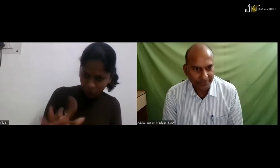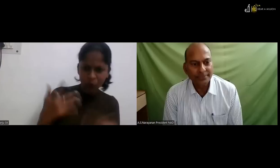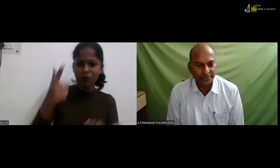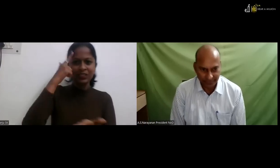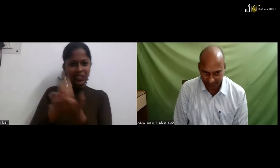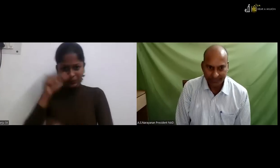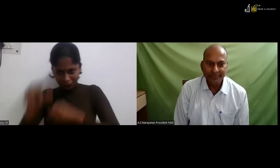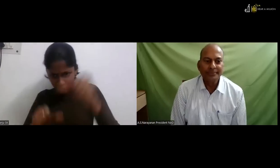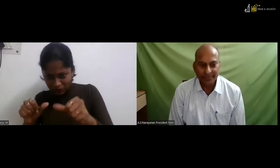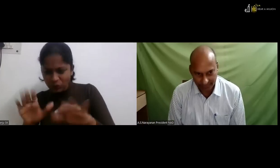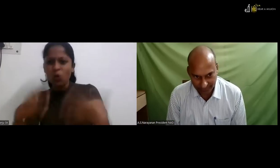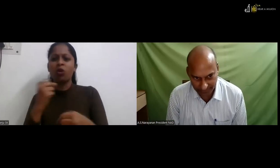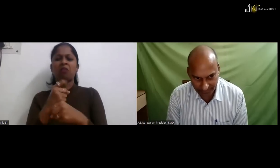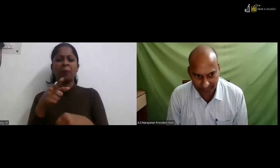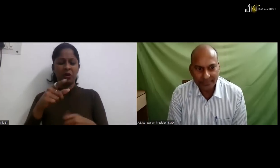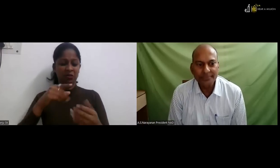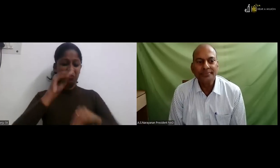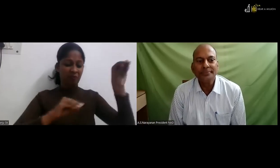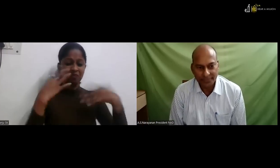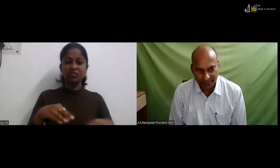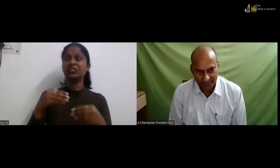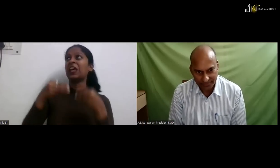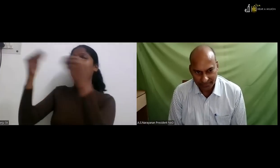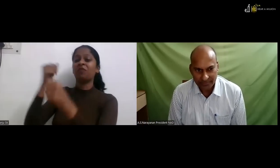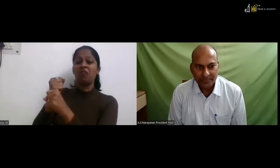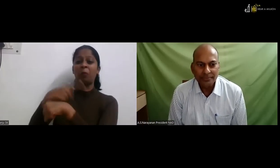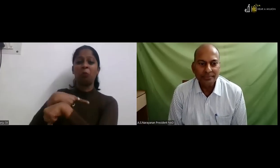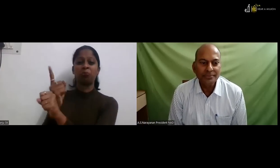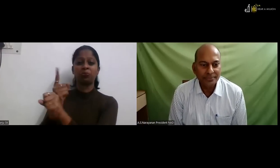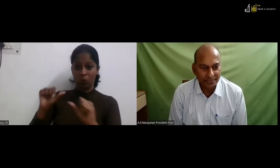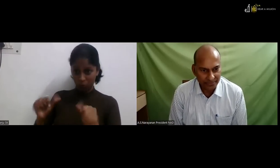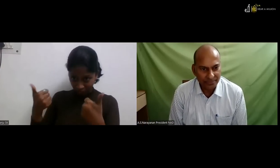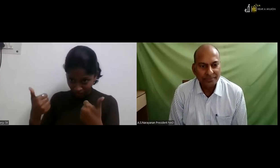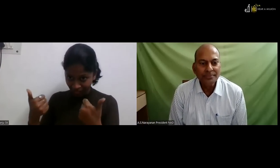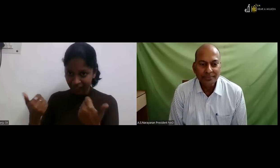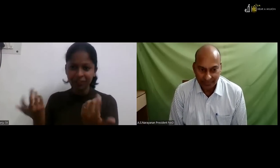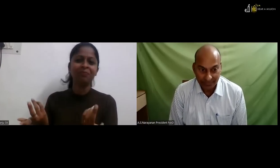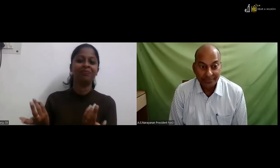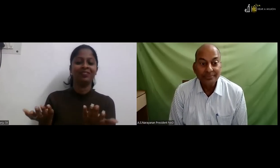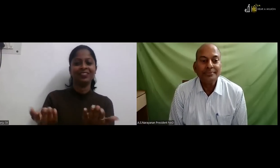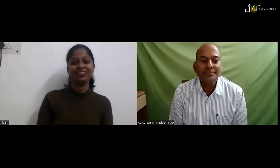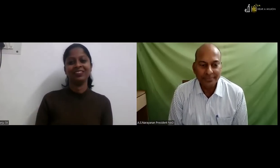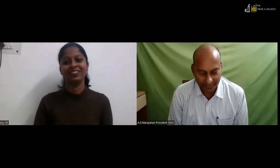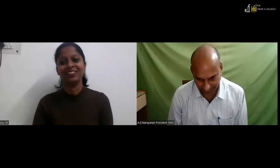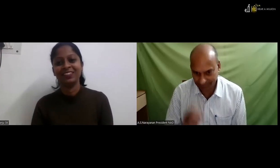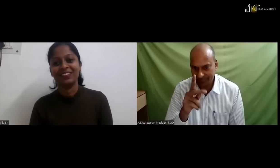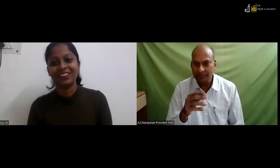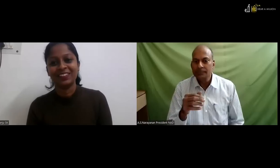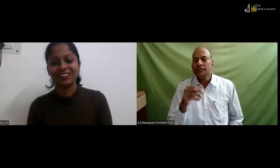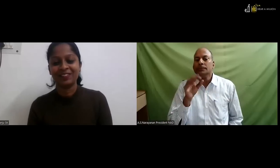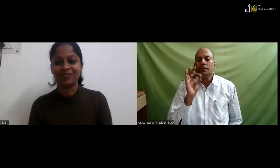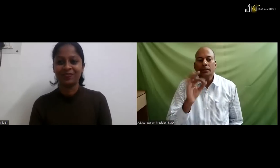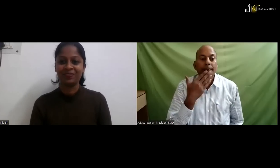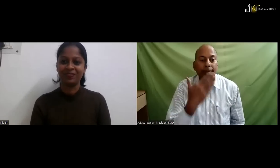started about this? Did you came a thought about starting something related to census and sharing the data to the government, or did you had